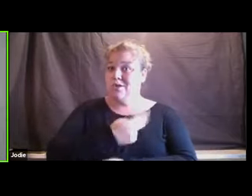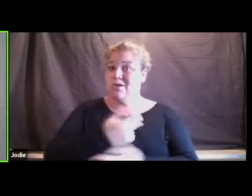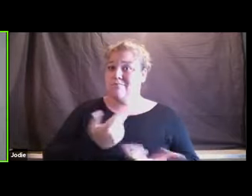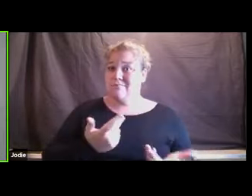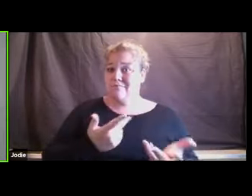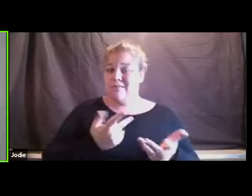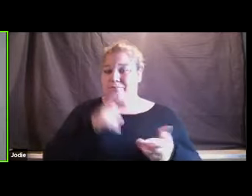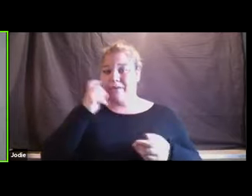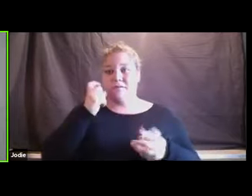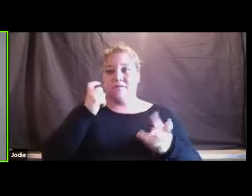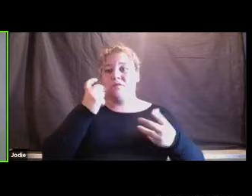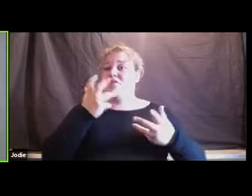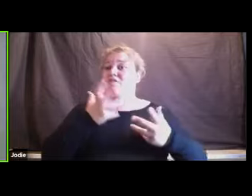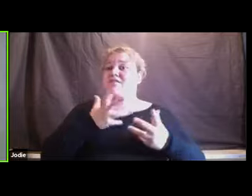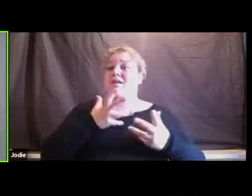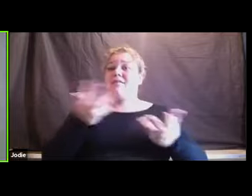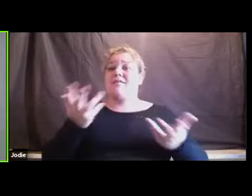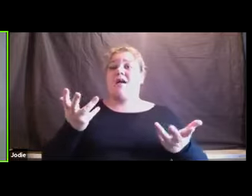there can be a lot of